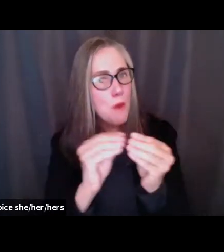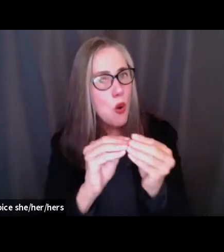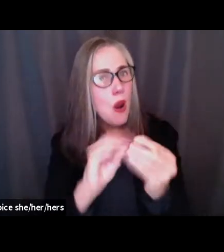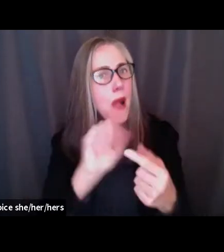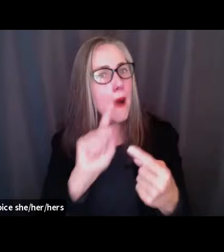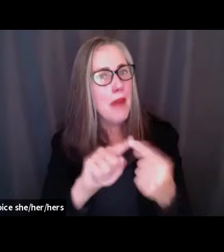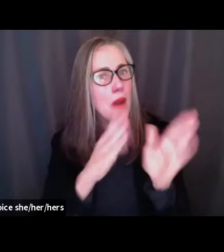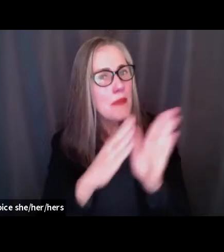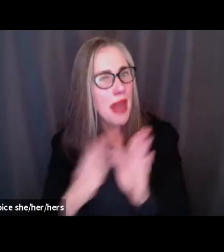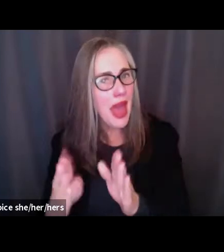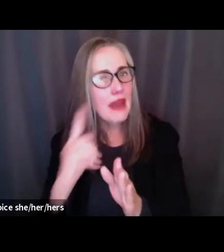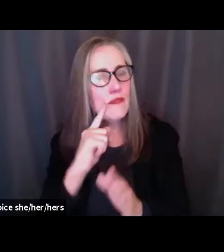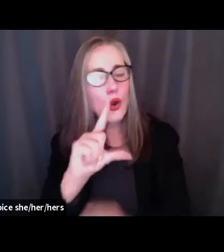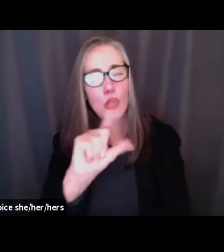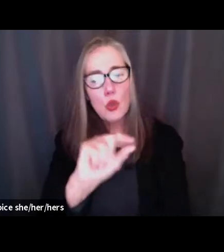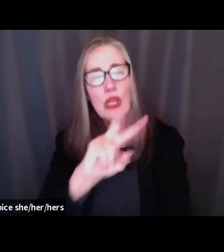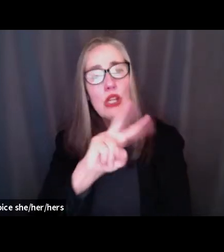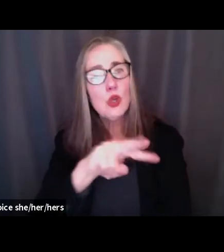mentioned.